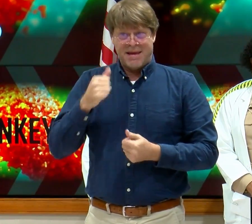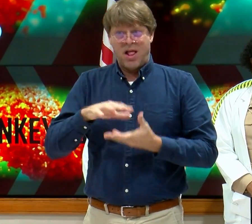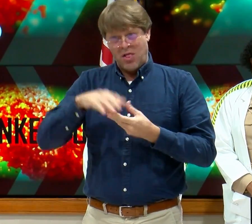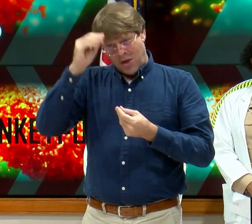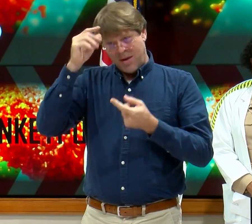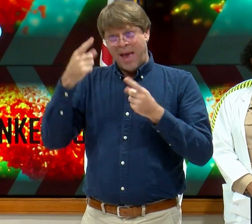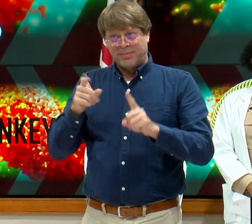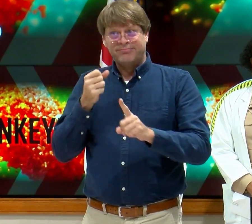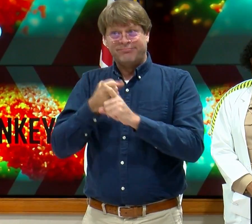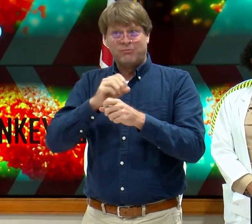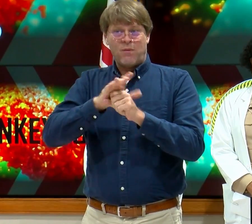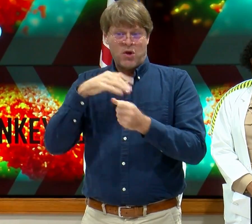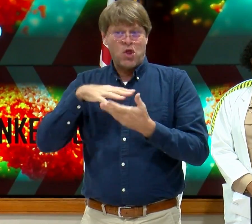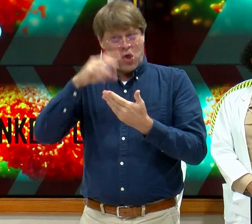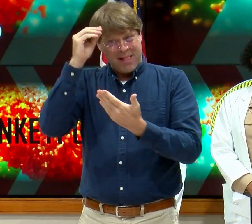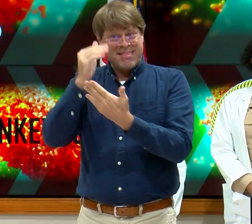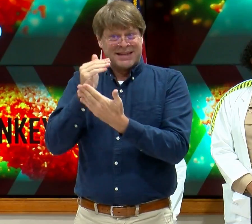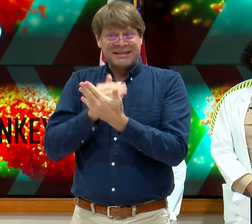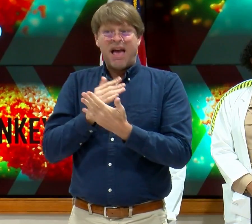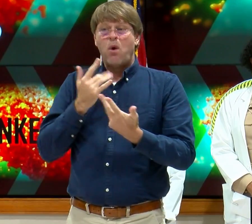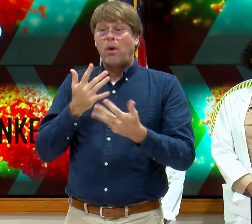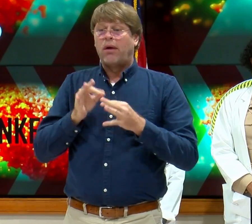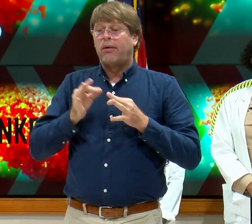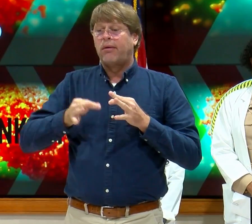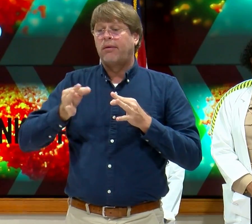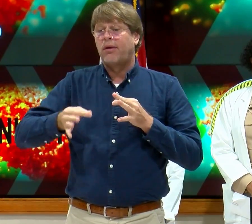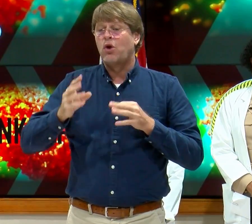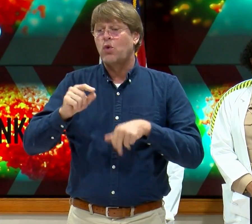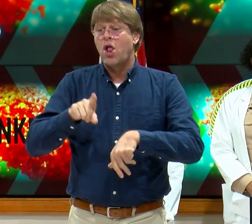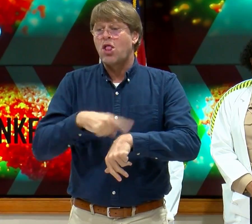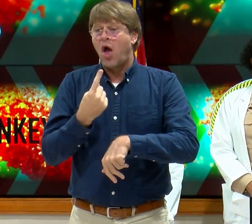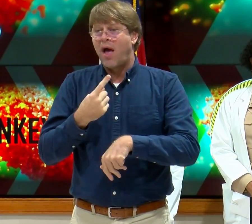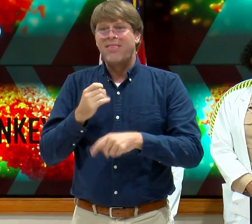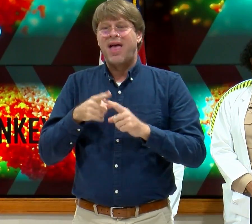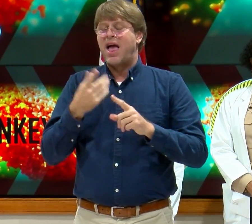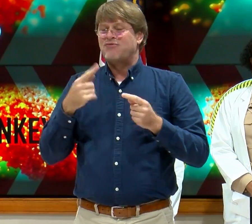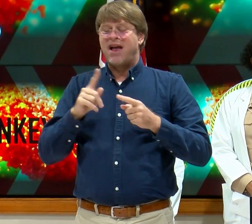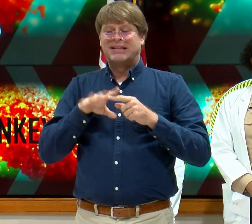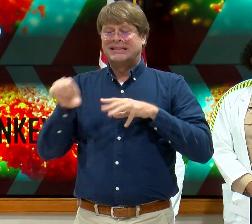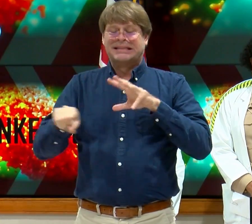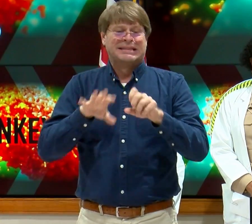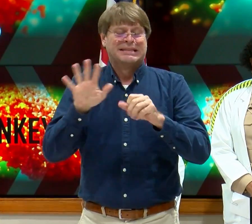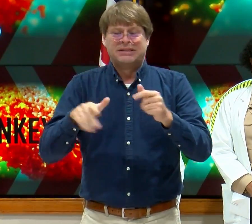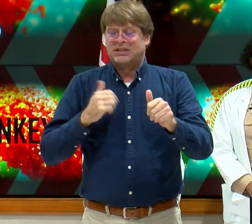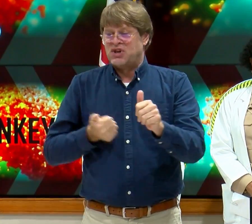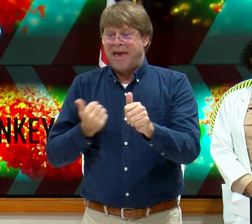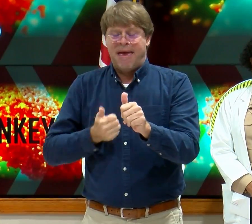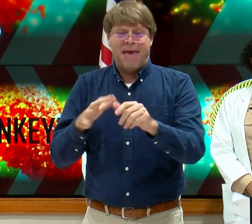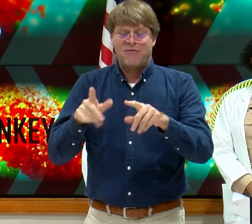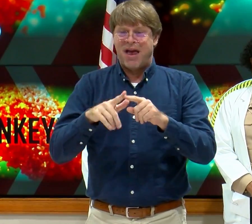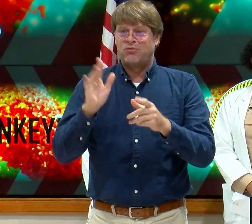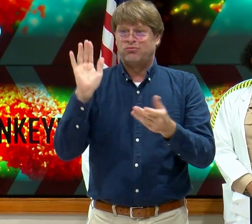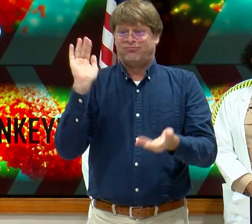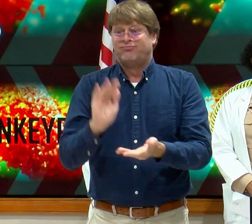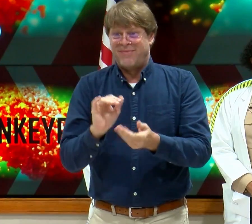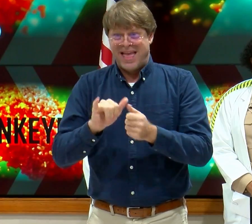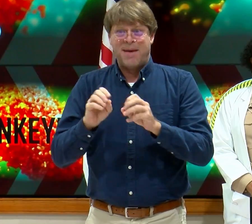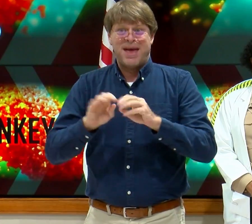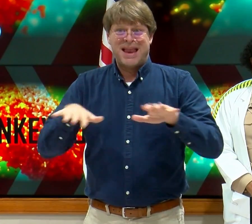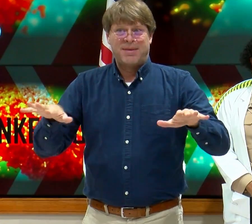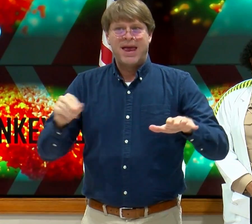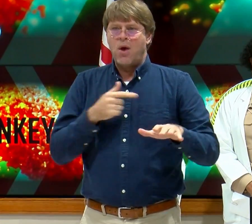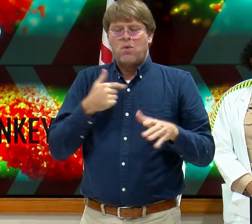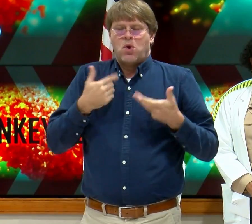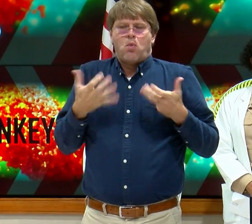happened in COVID. If you wait too long, then you're chasing after a pandemic. And in this case,